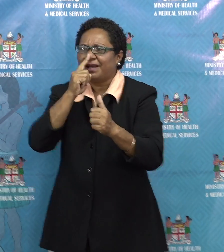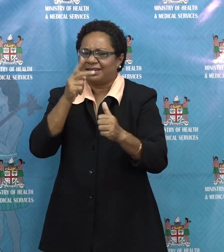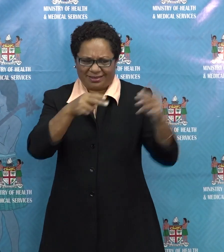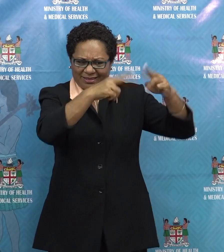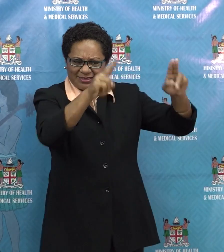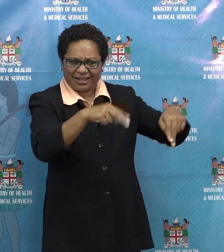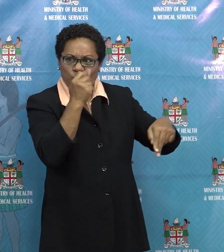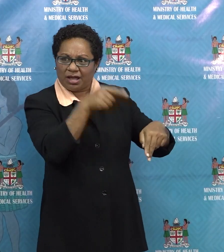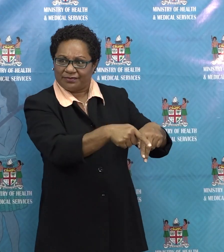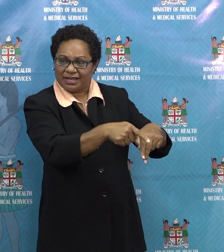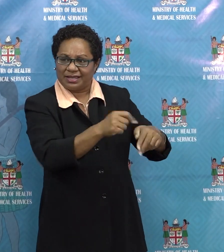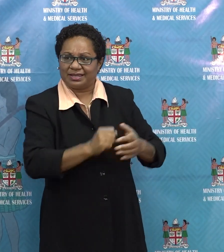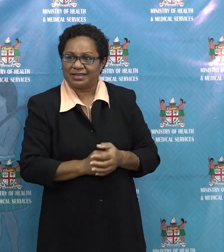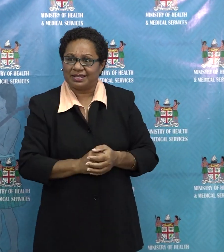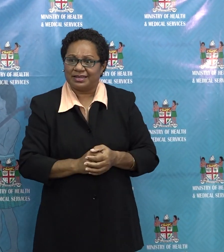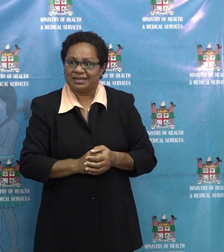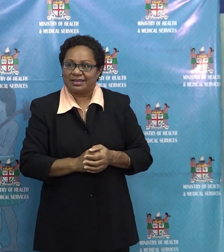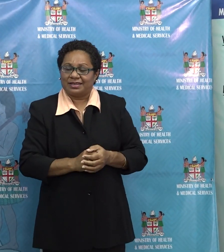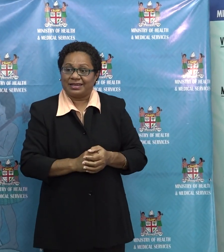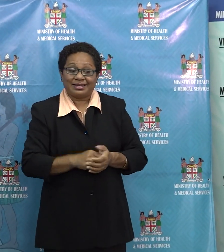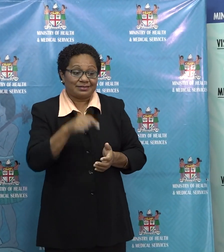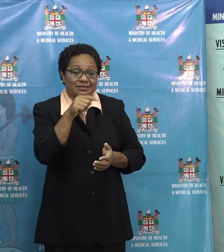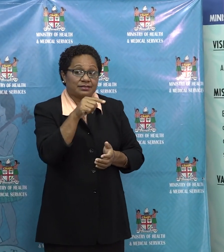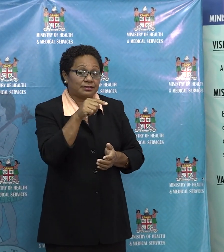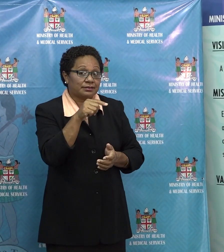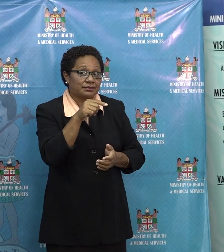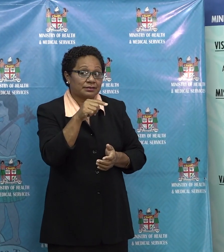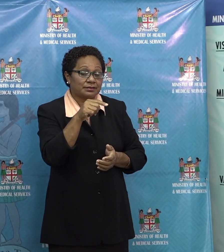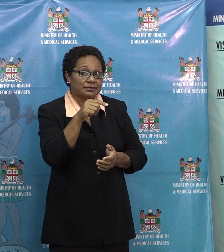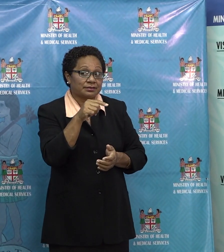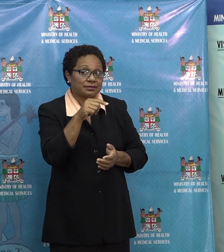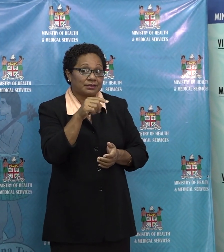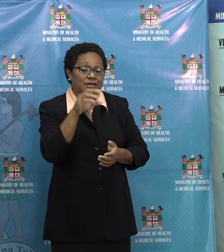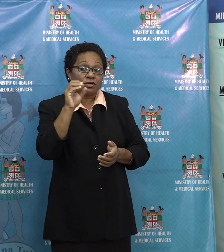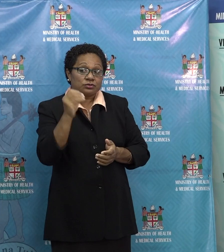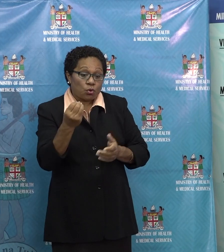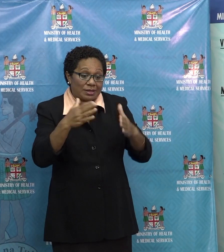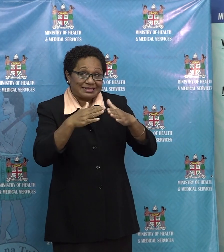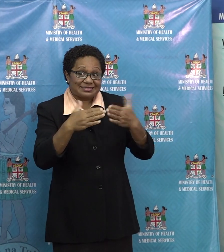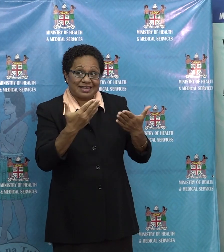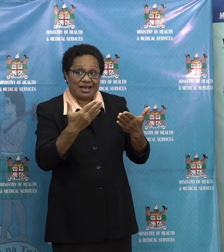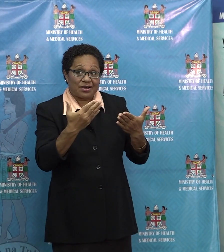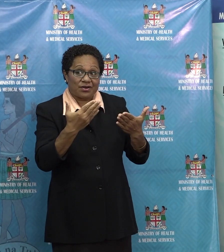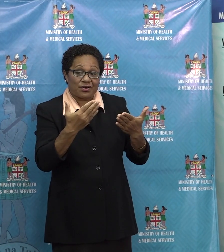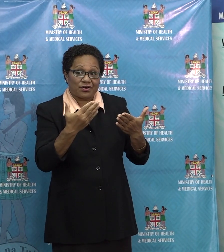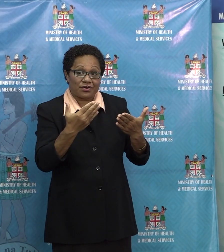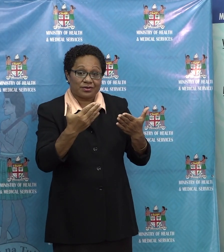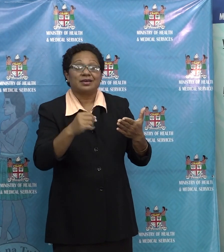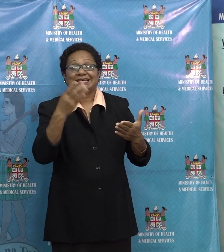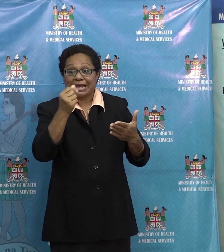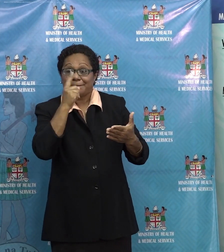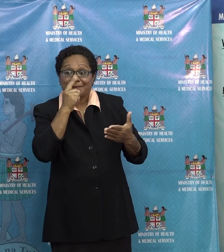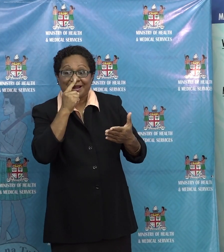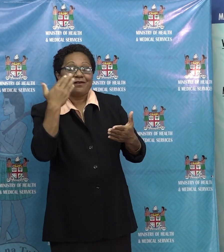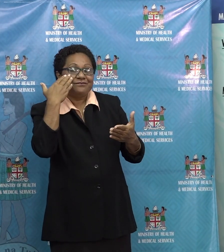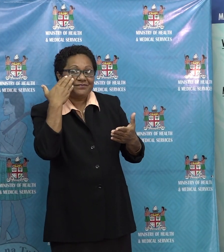And considering their cases being detected at the health centers, what actions or steps are being taken to avoid any outbreak or cases at